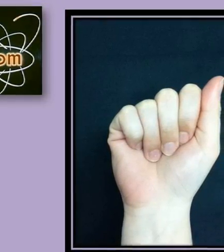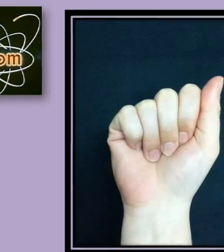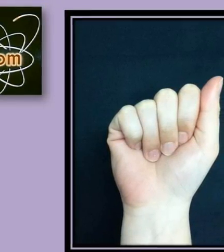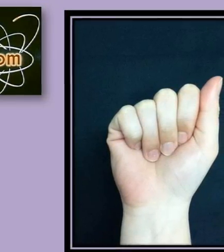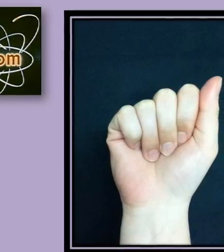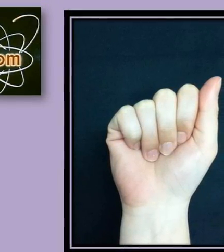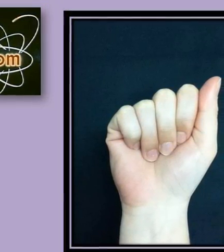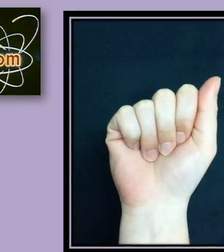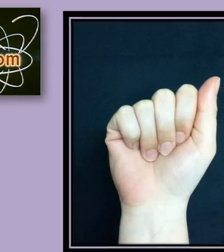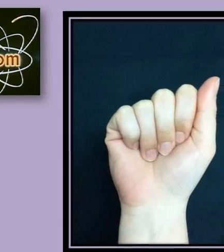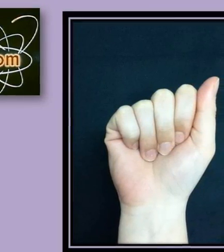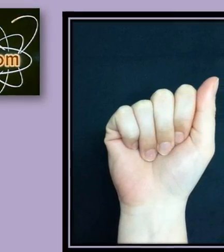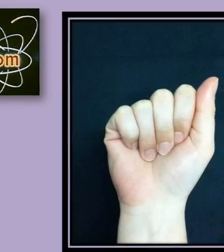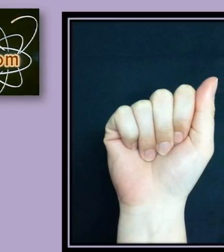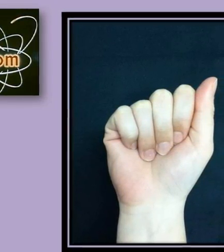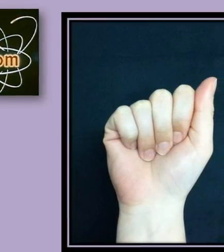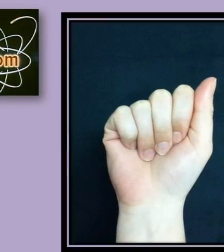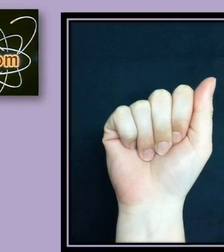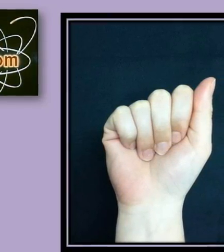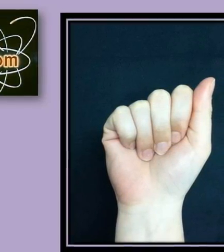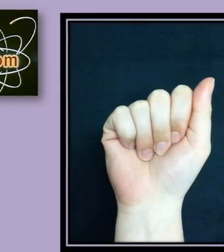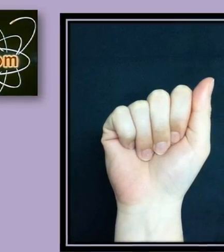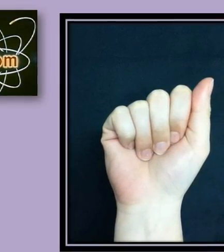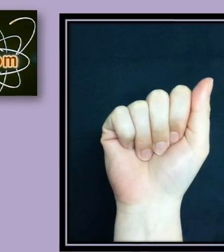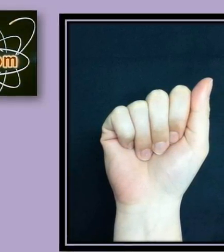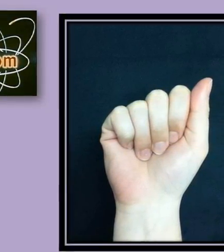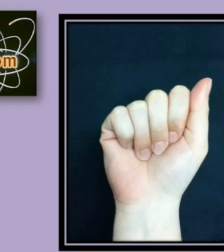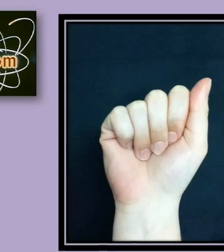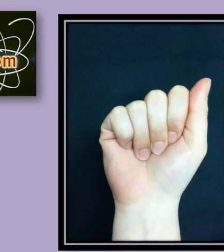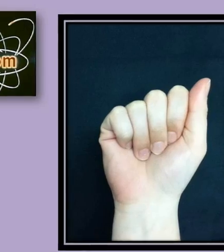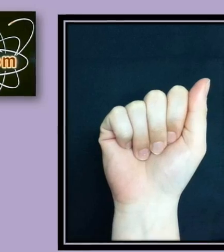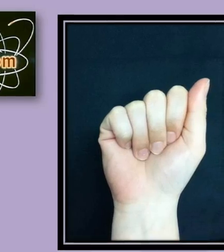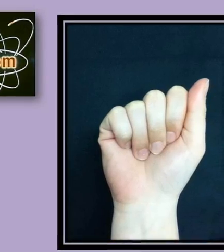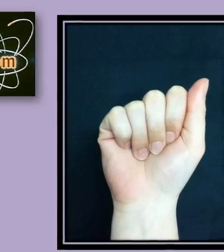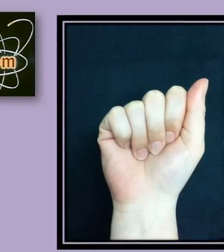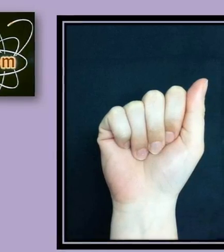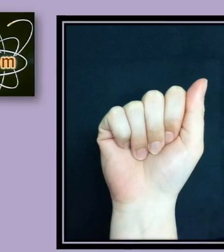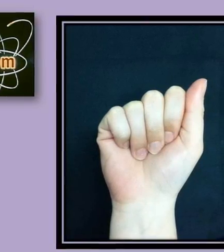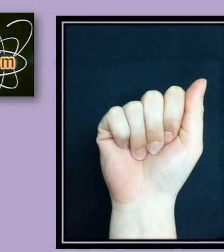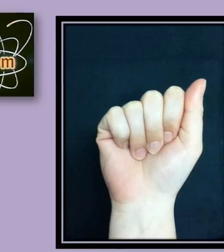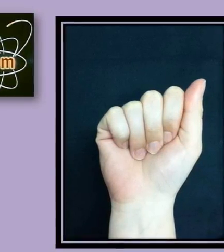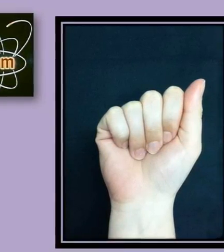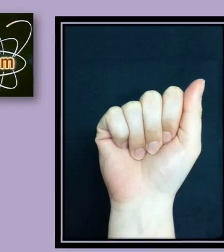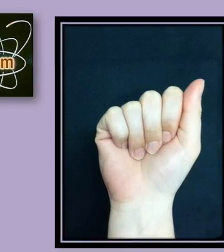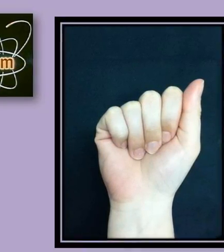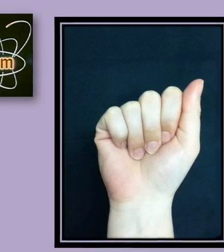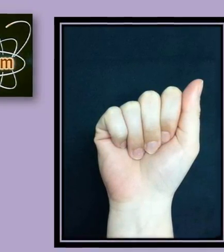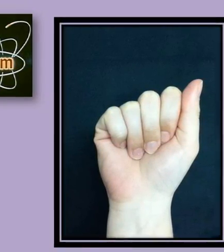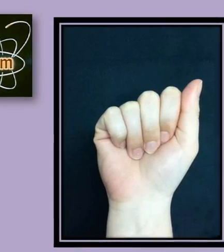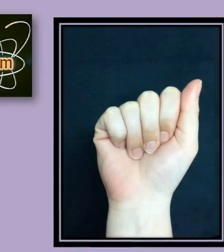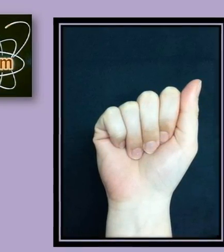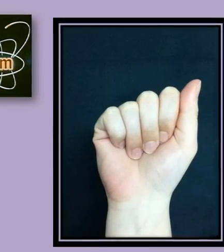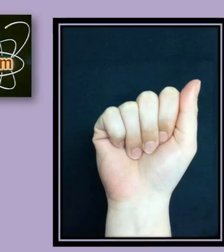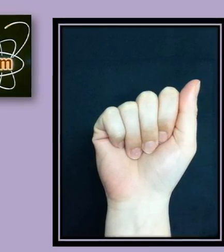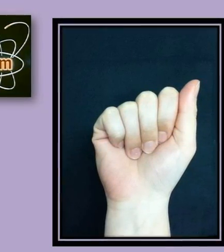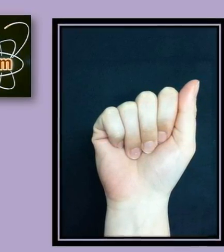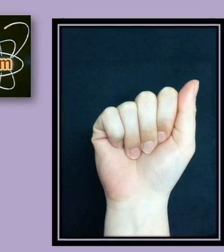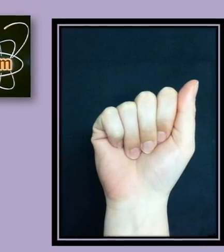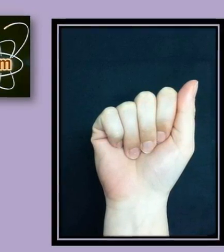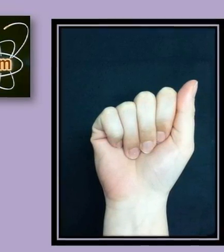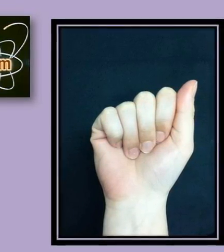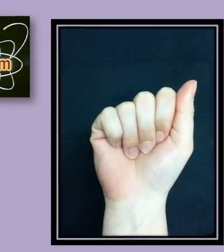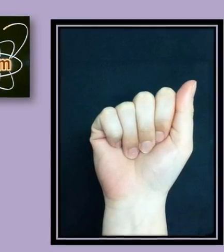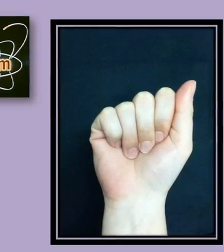and pinky finger down into your palm. The only finger that will be straight up when making this sign will be your